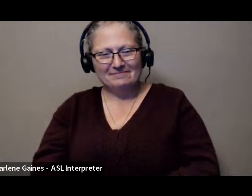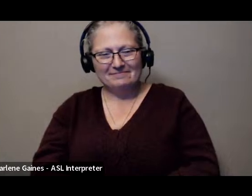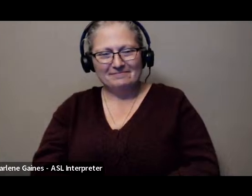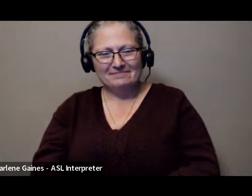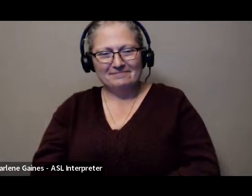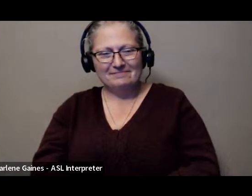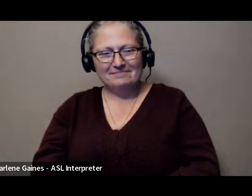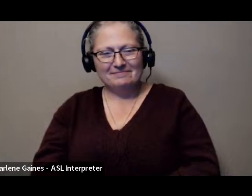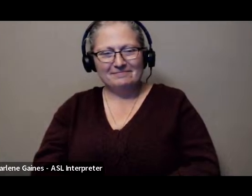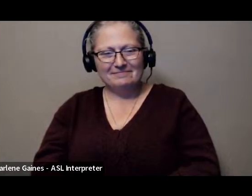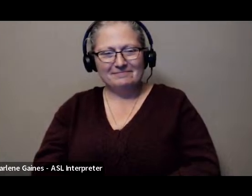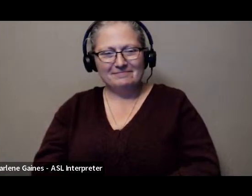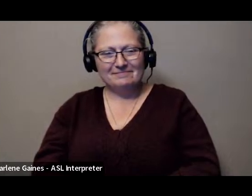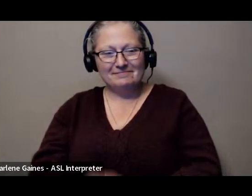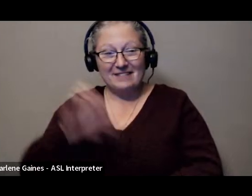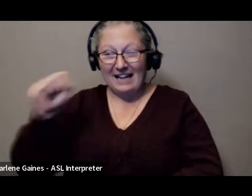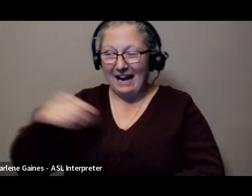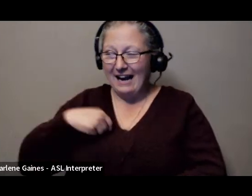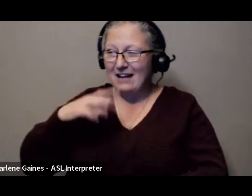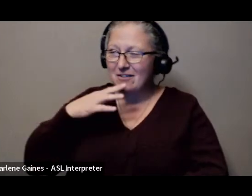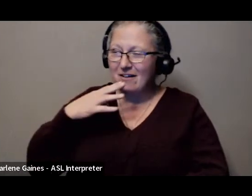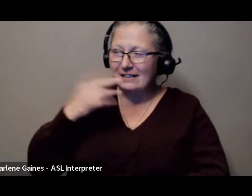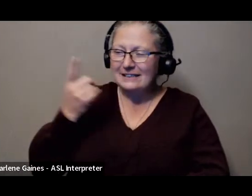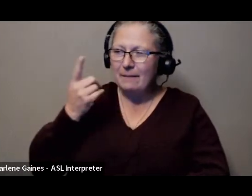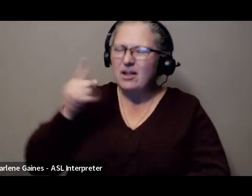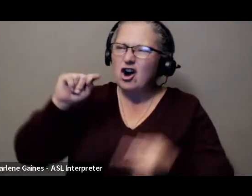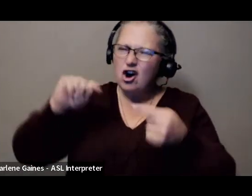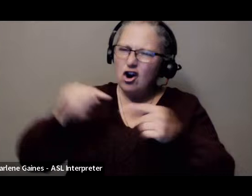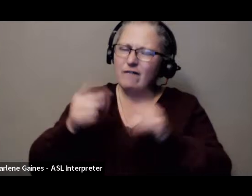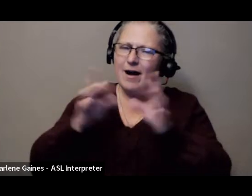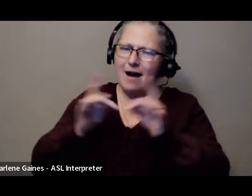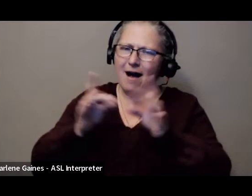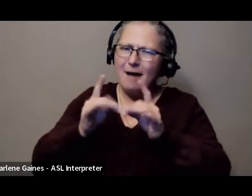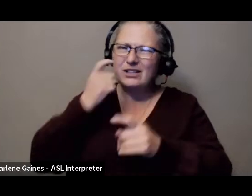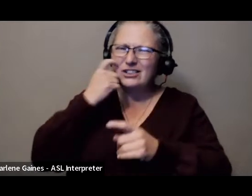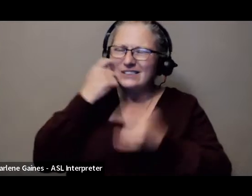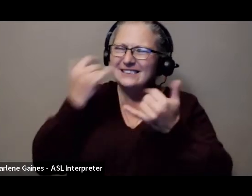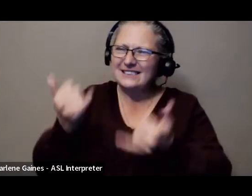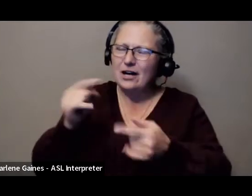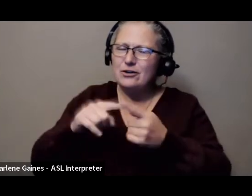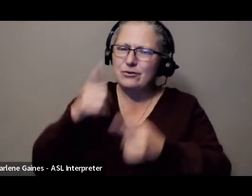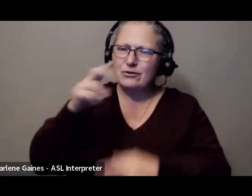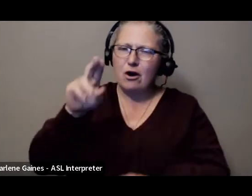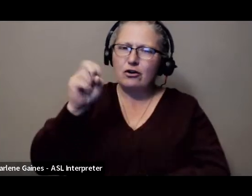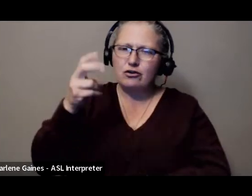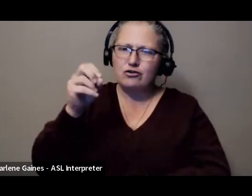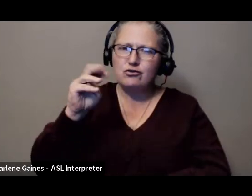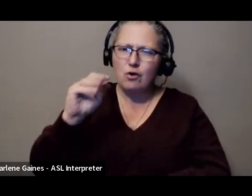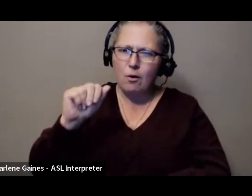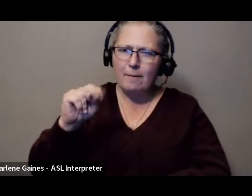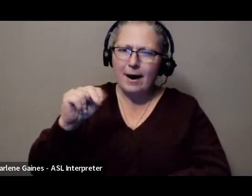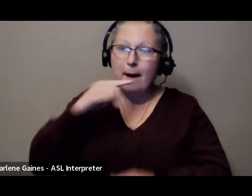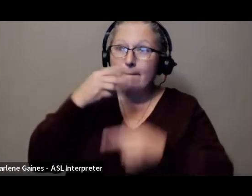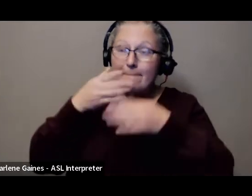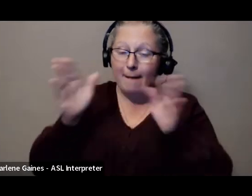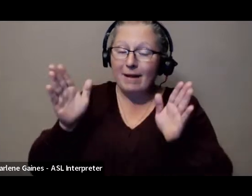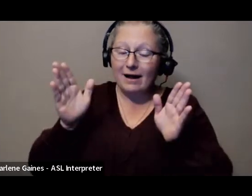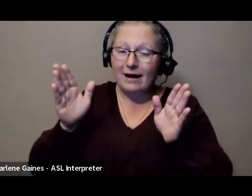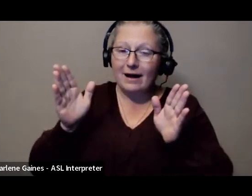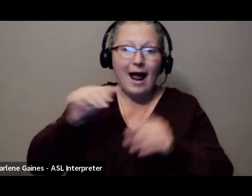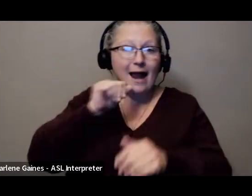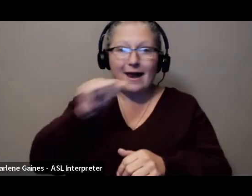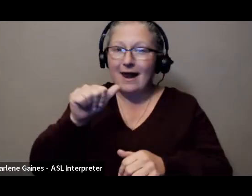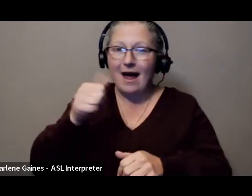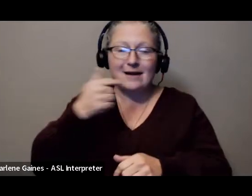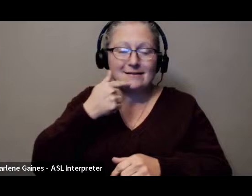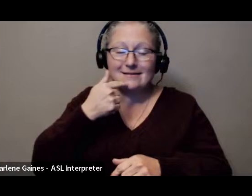May I say one more thing? There were some hurtful comments made just now to Dr. Showman publicly that would not have